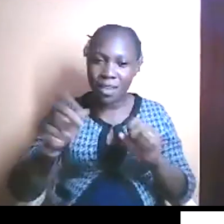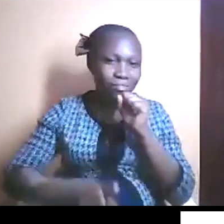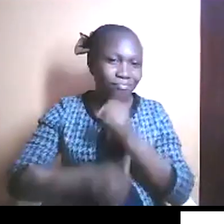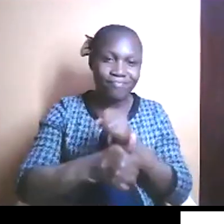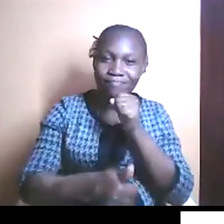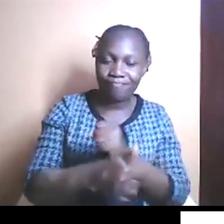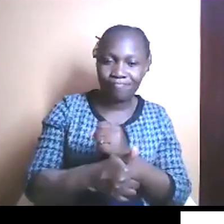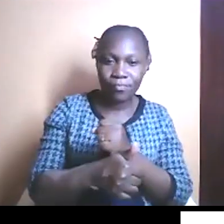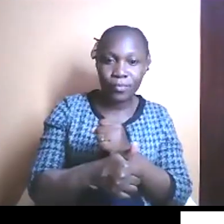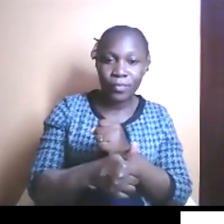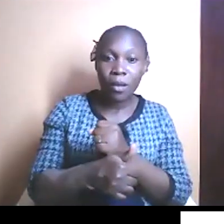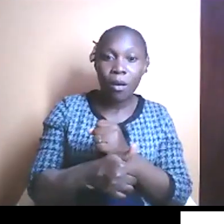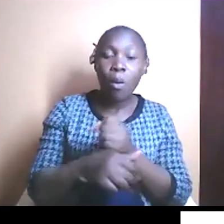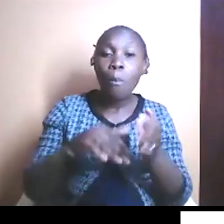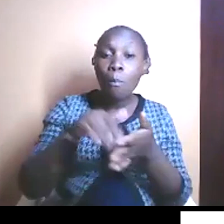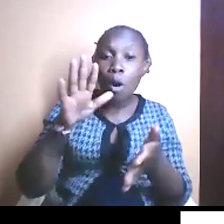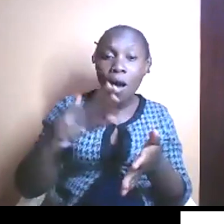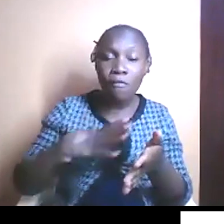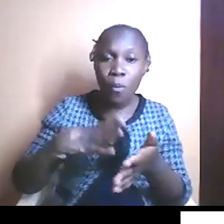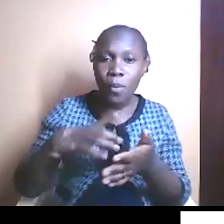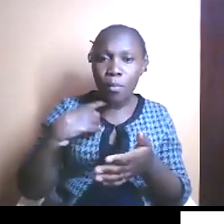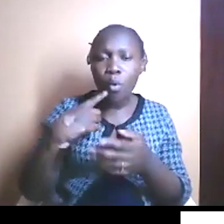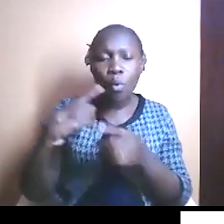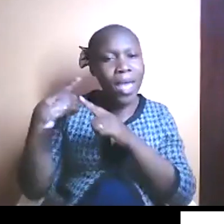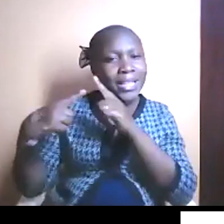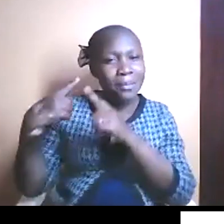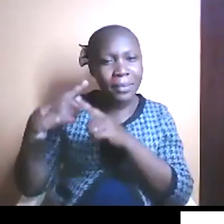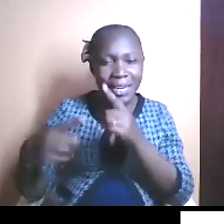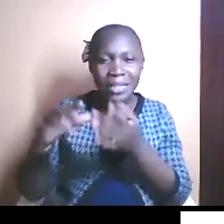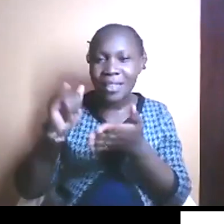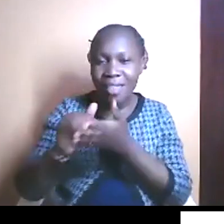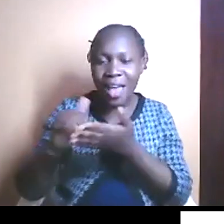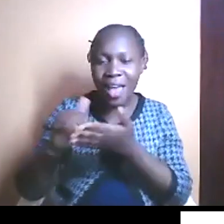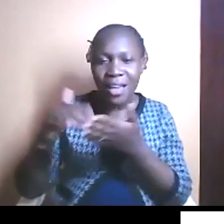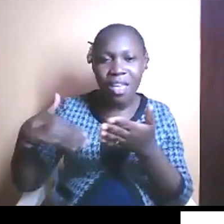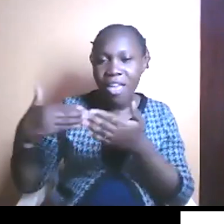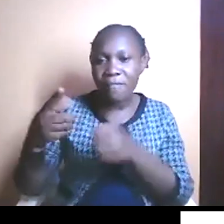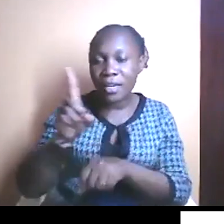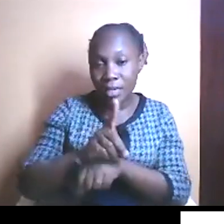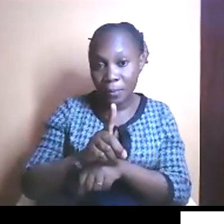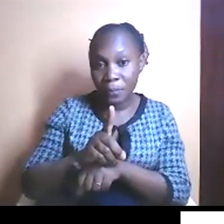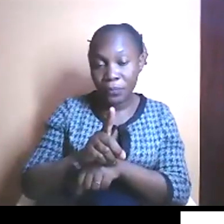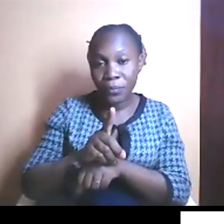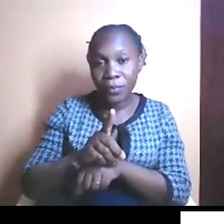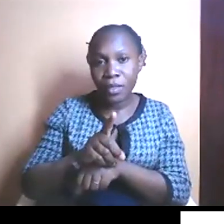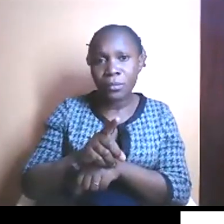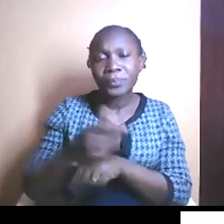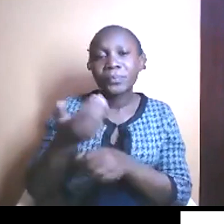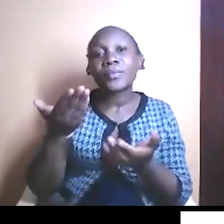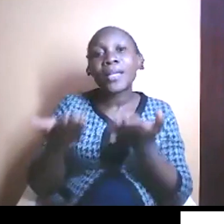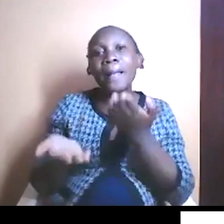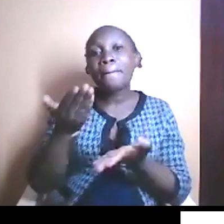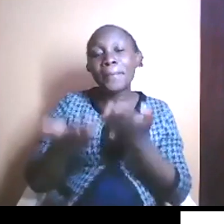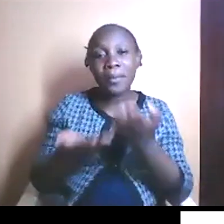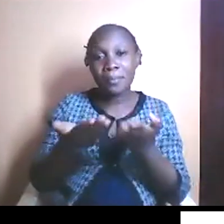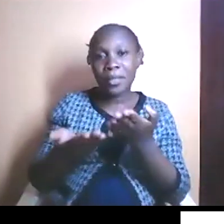who experience toxicity on a continuous basis. And you want to deal with your being distrustful. Maybe you're being